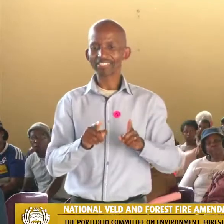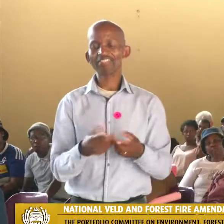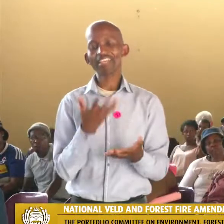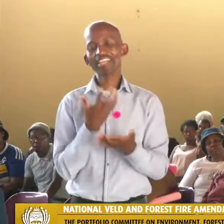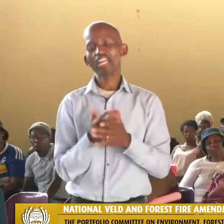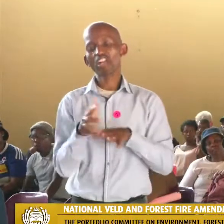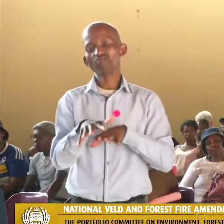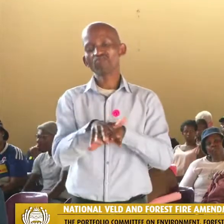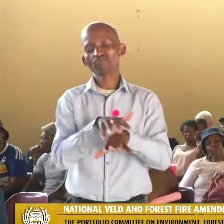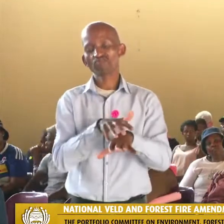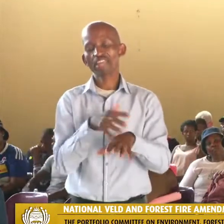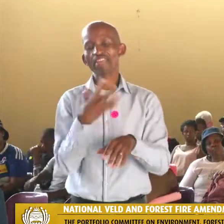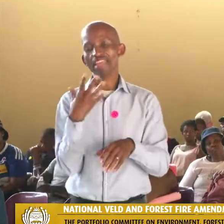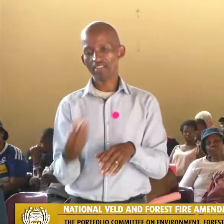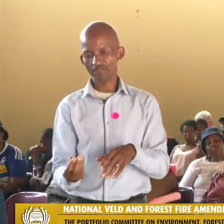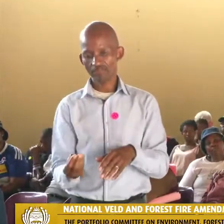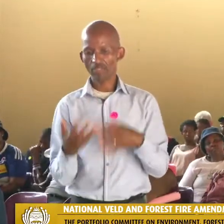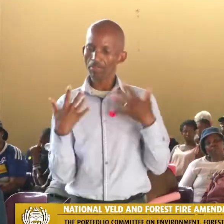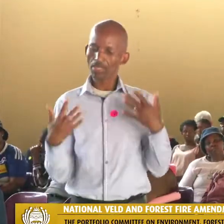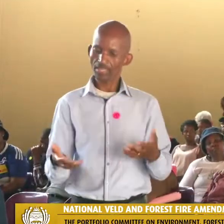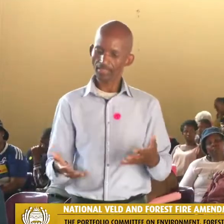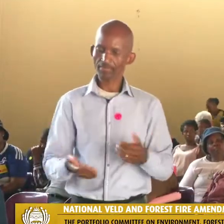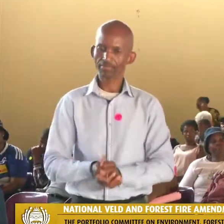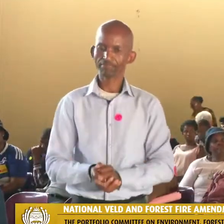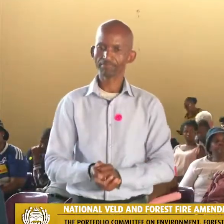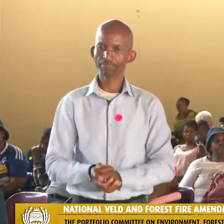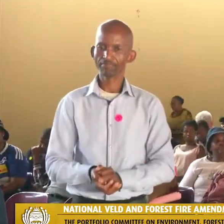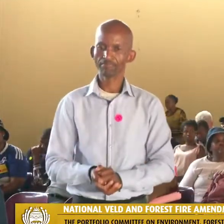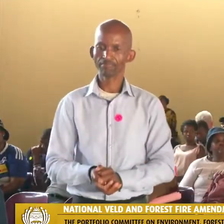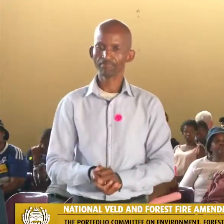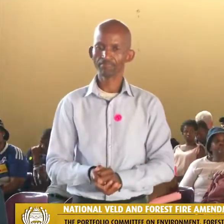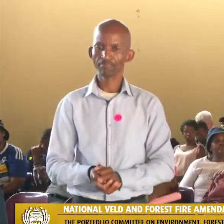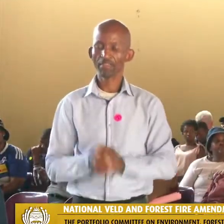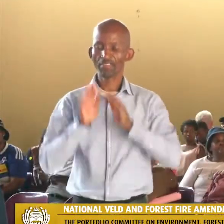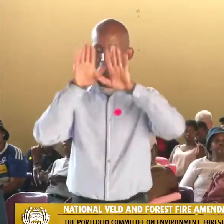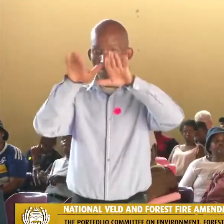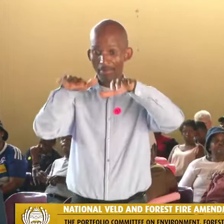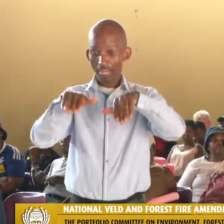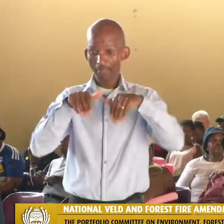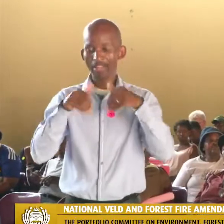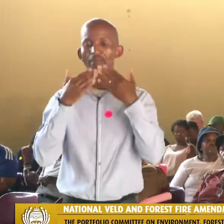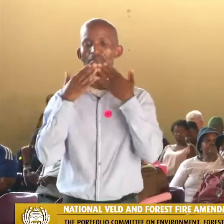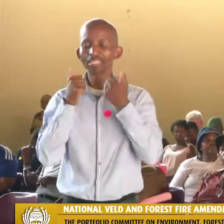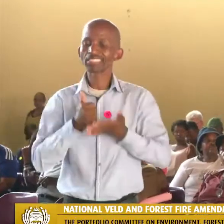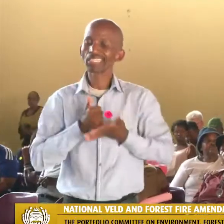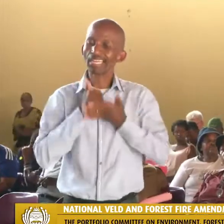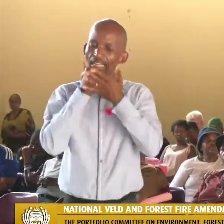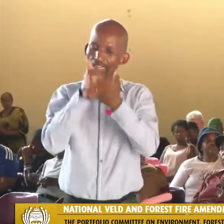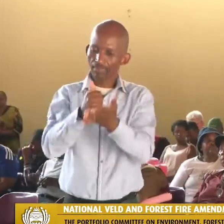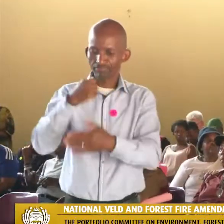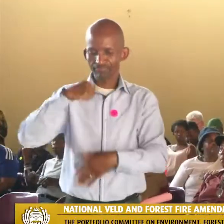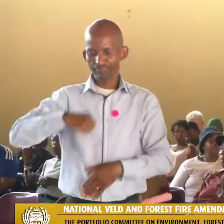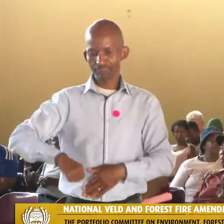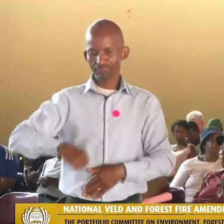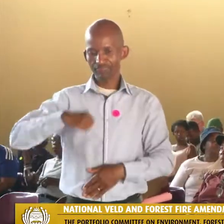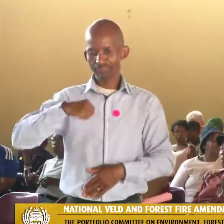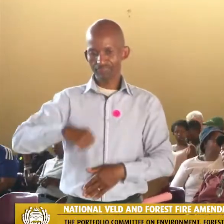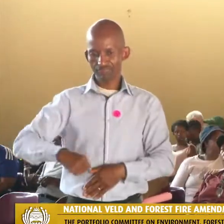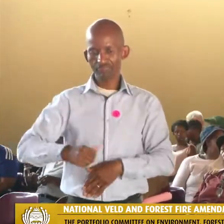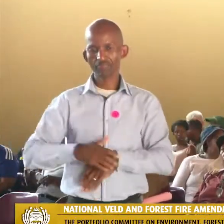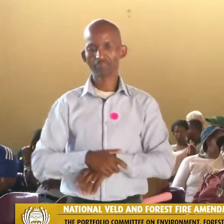rua. They say they are suffering because they don't have places. Palamente a e kene e thuse masepala. Let the parliament please help